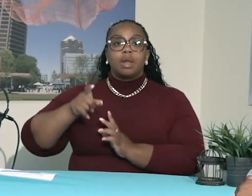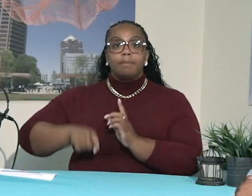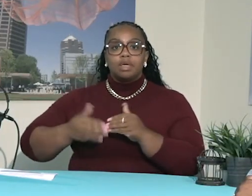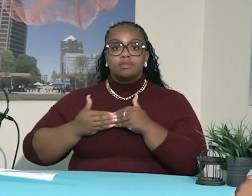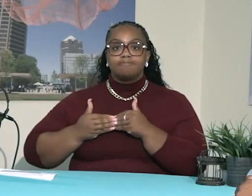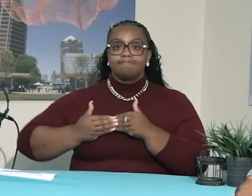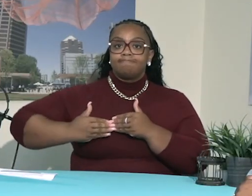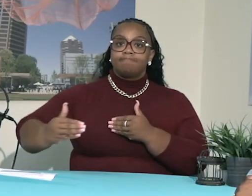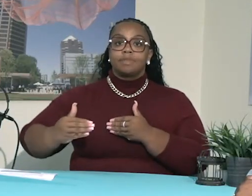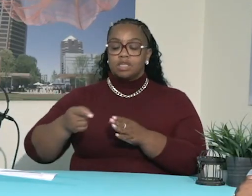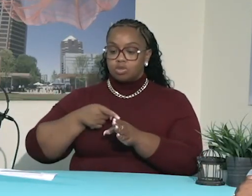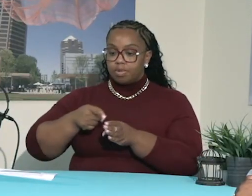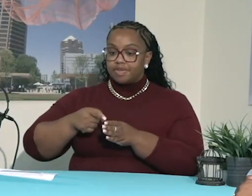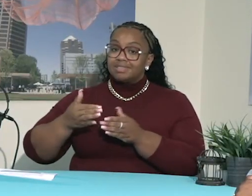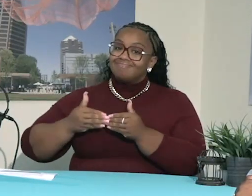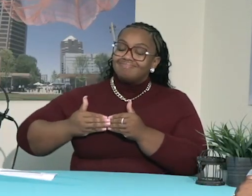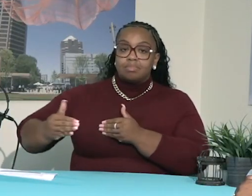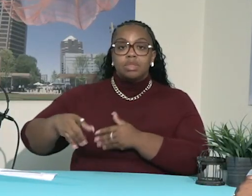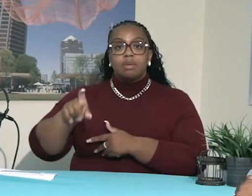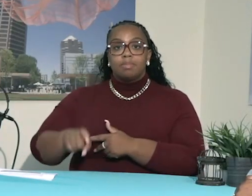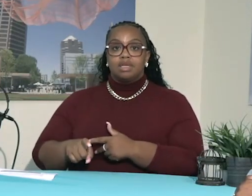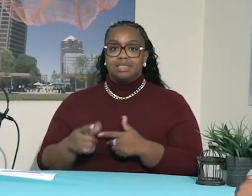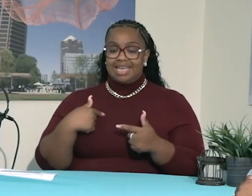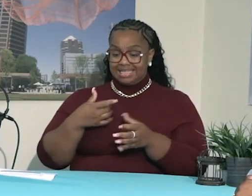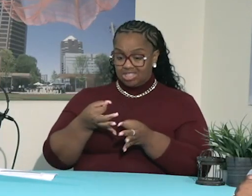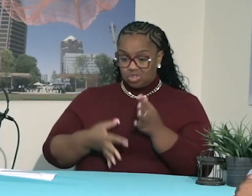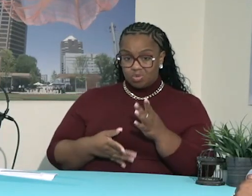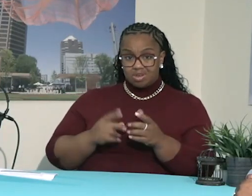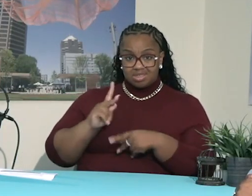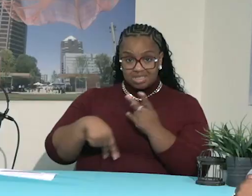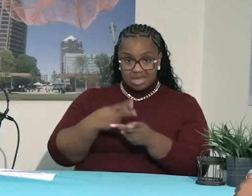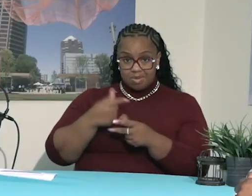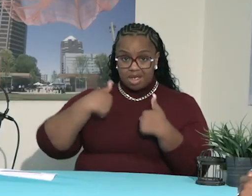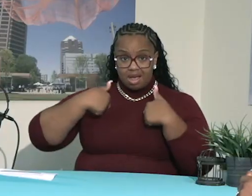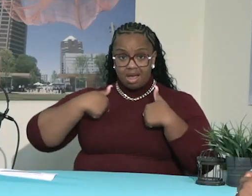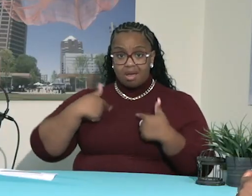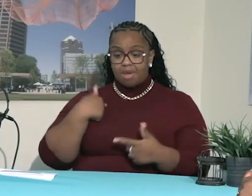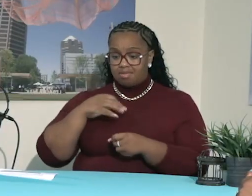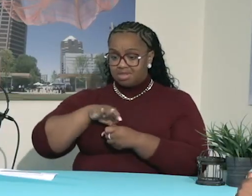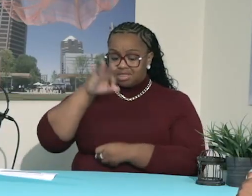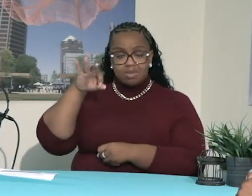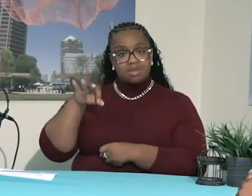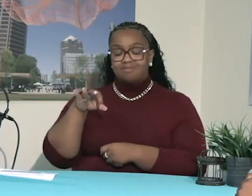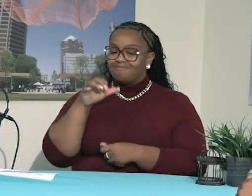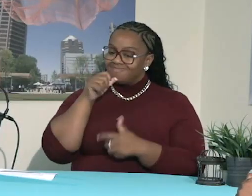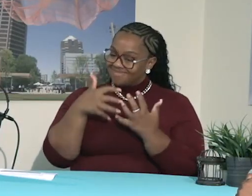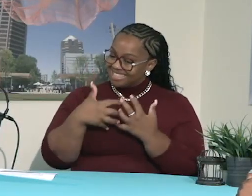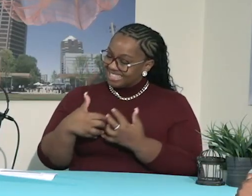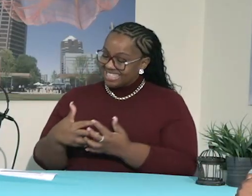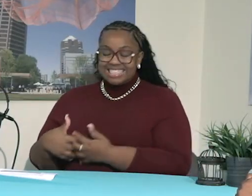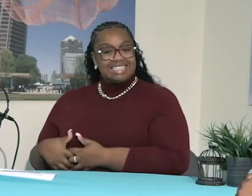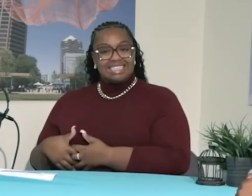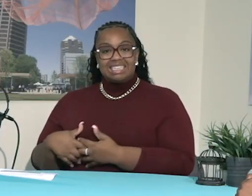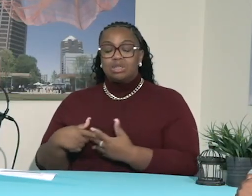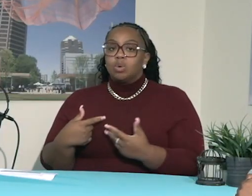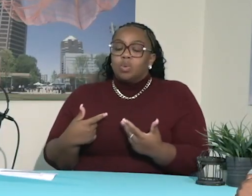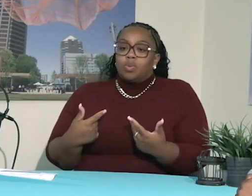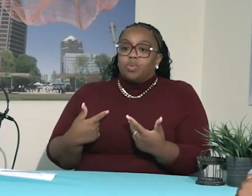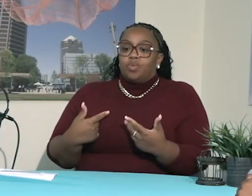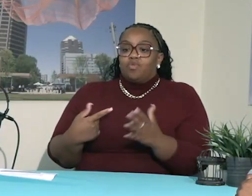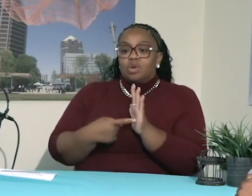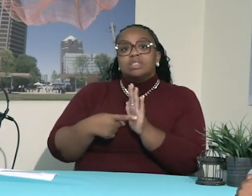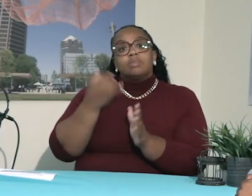As an interpreter and having a spirit like mine, that does not mesh well, because having to just stay and interpret when I hear someone